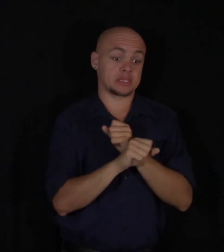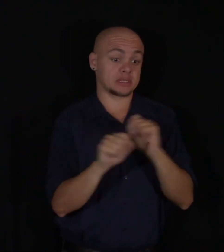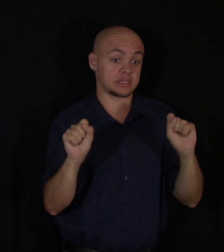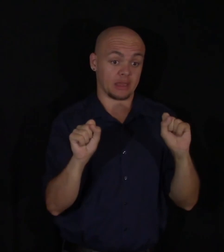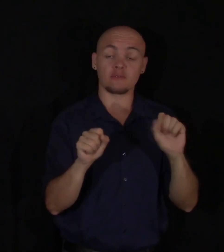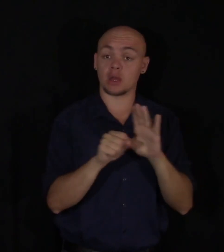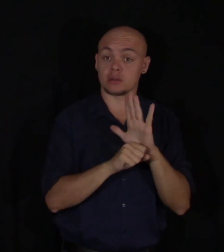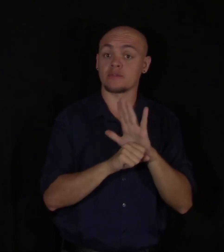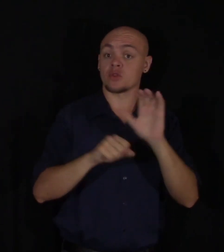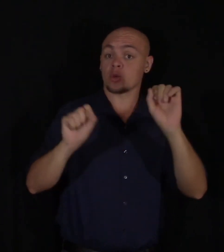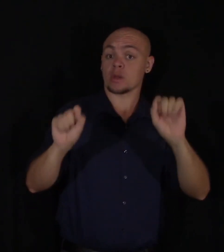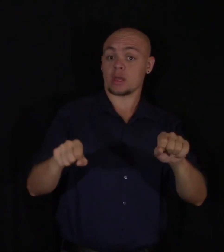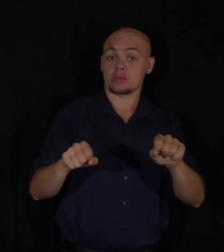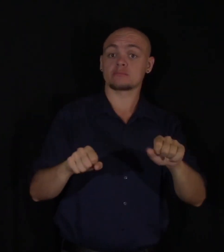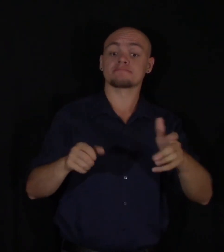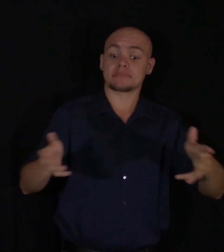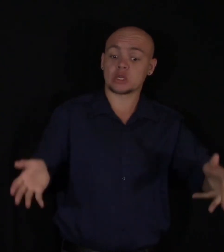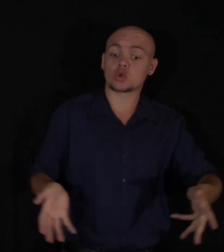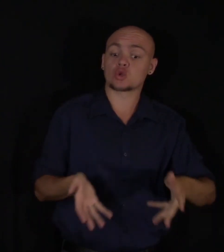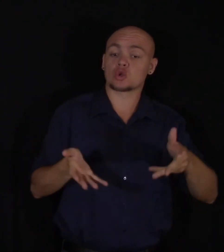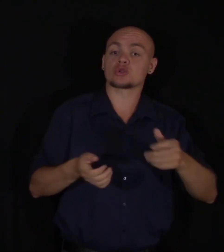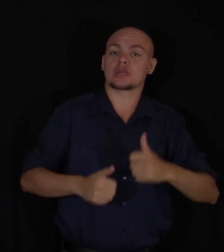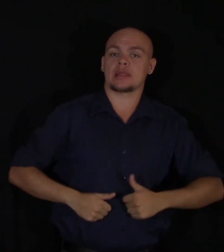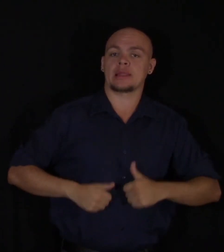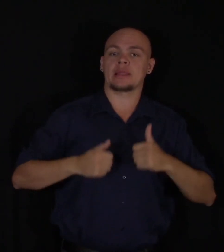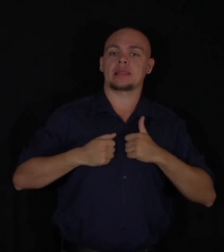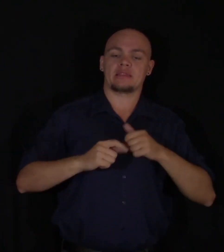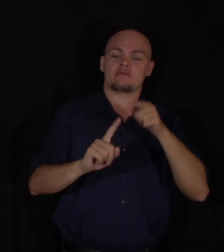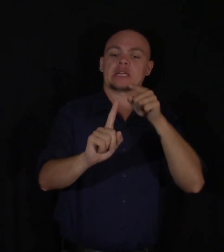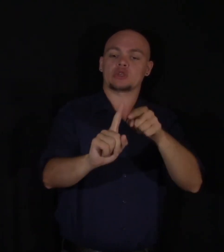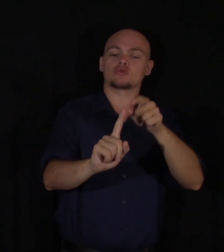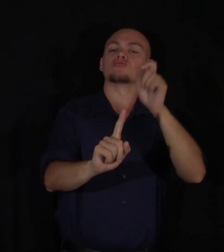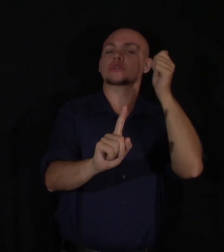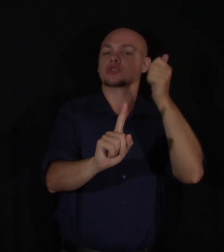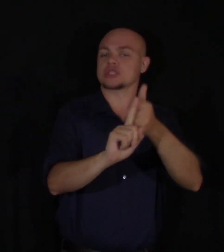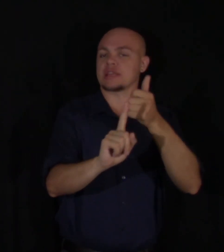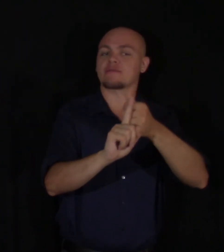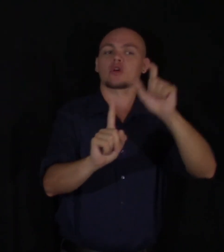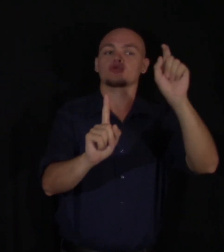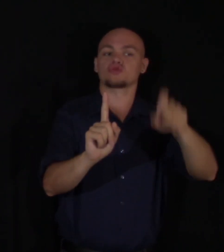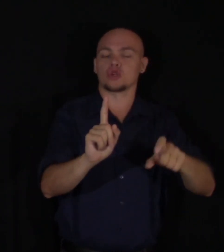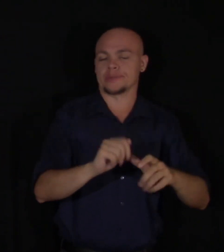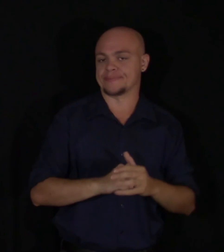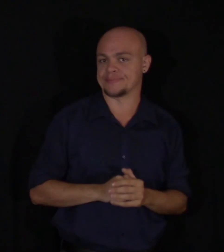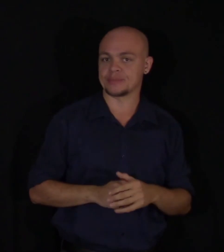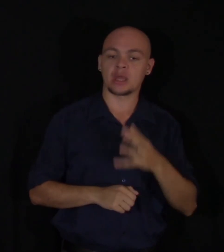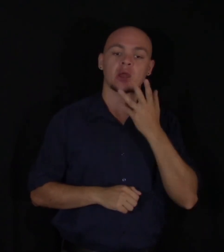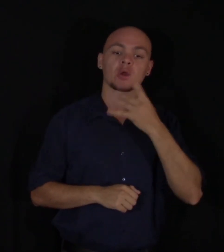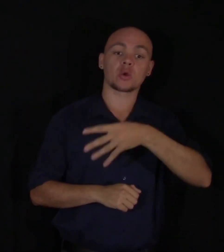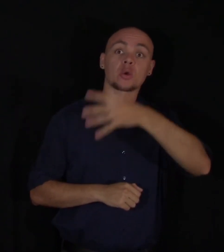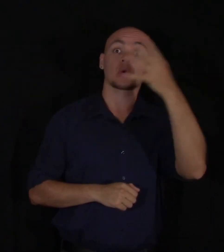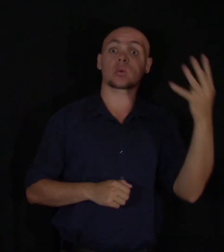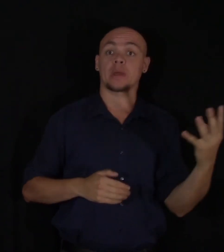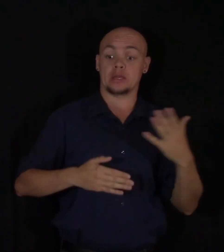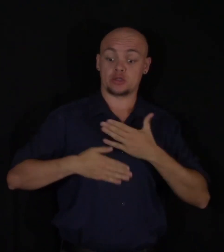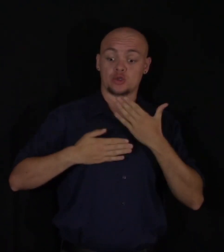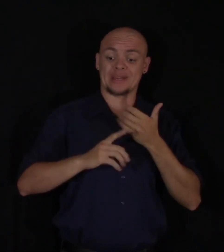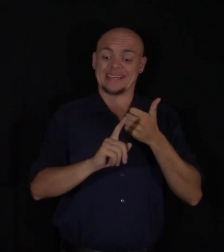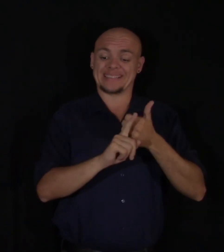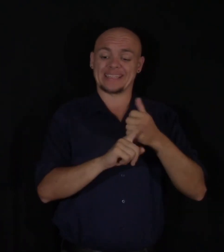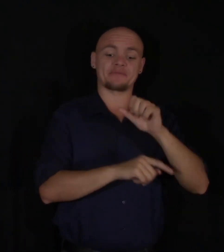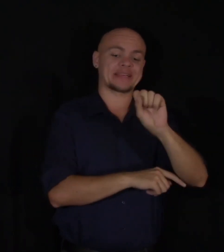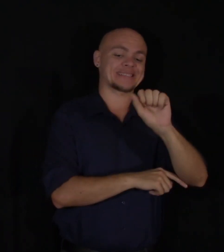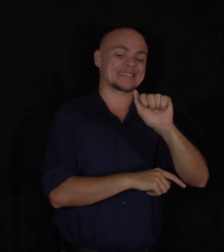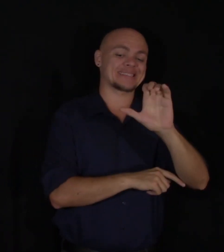to, I urge you to live as you're meant to. Queer joy is sacred. It's a sacred choice we must continue to